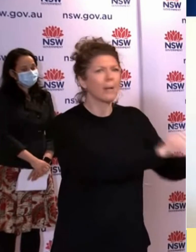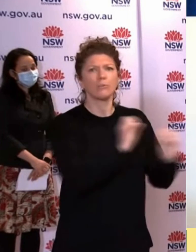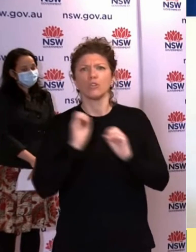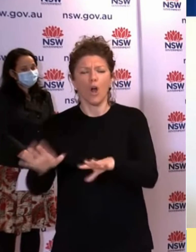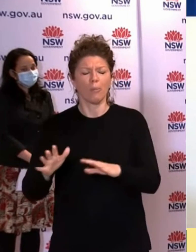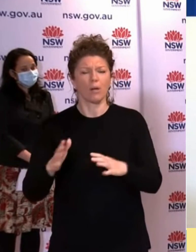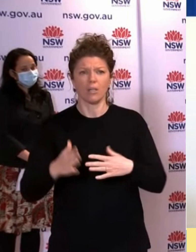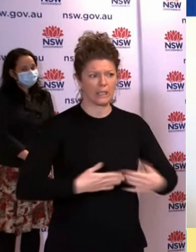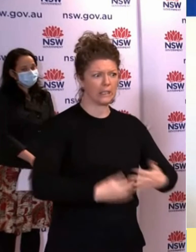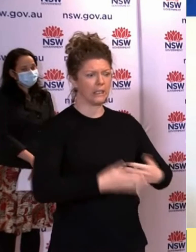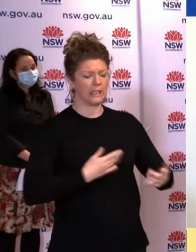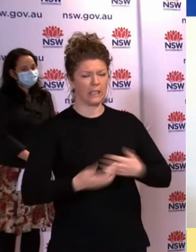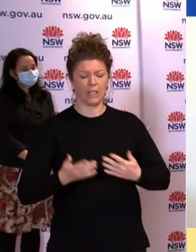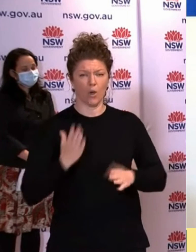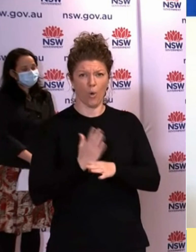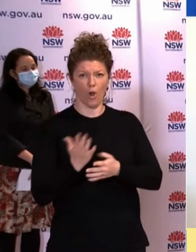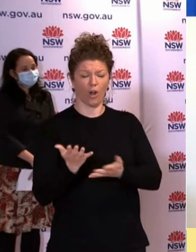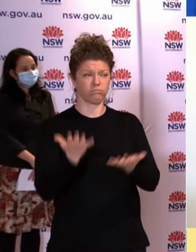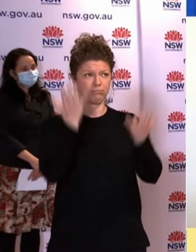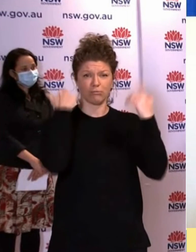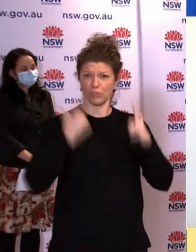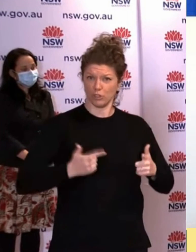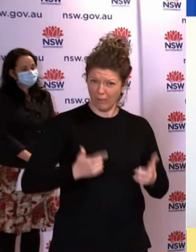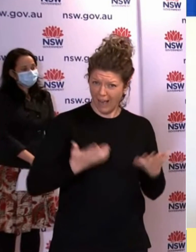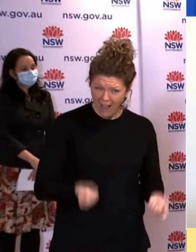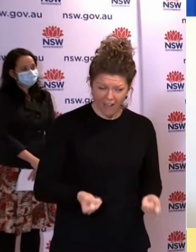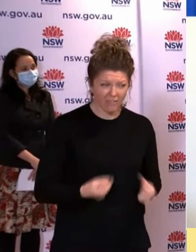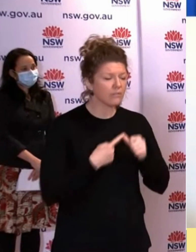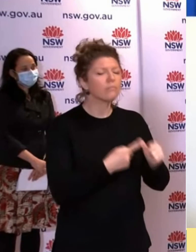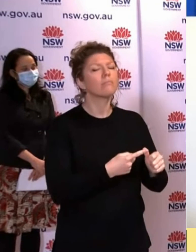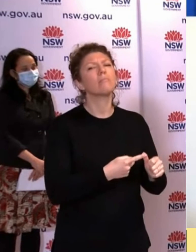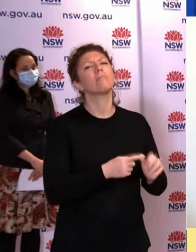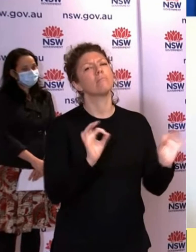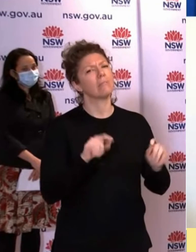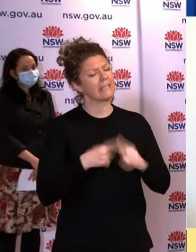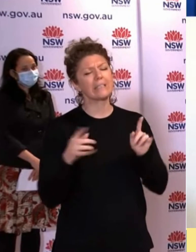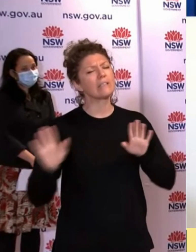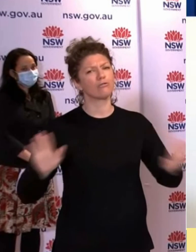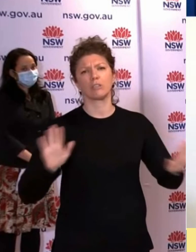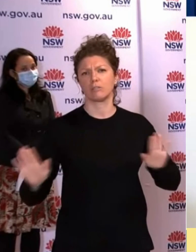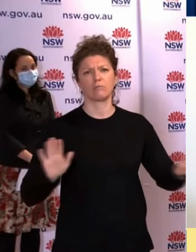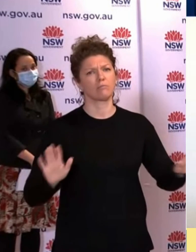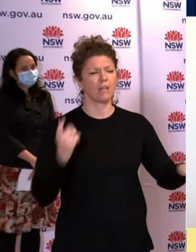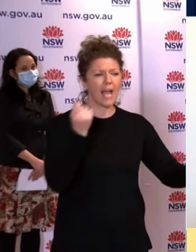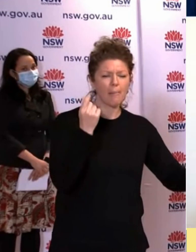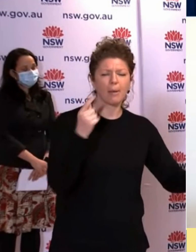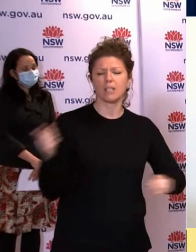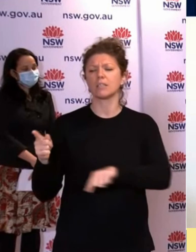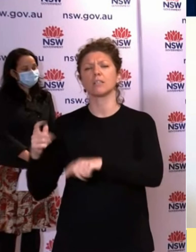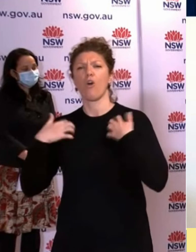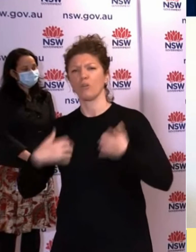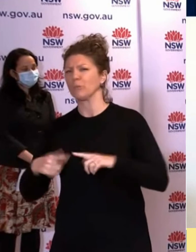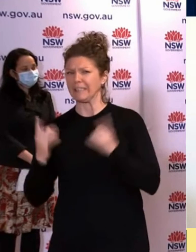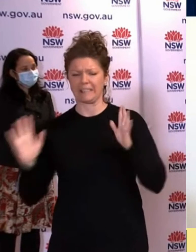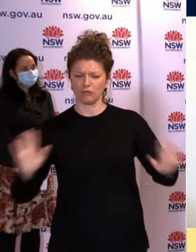hospital capacity is still substantial. In terms of those issues around